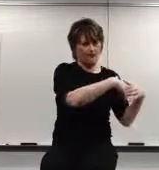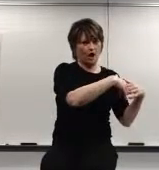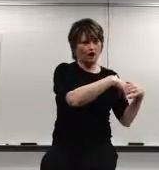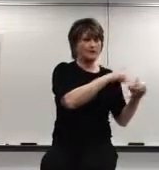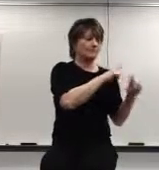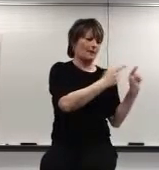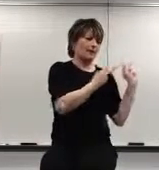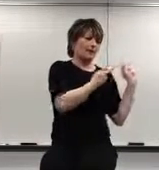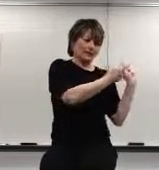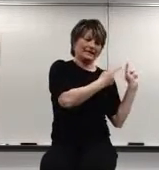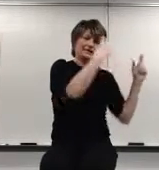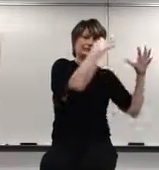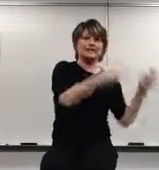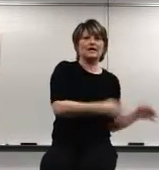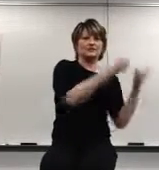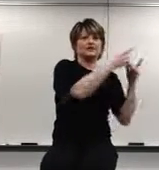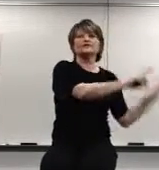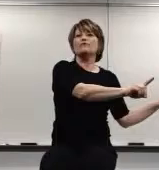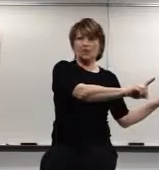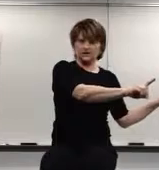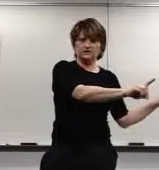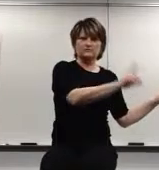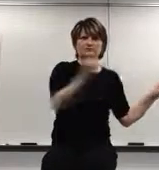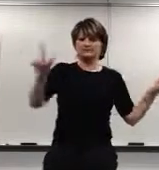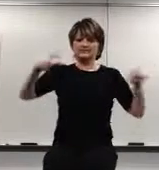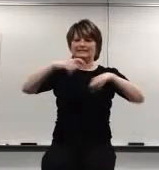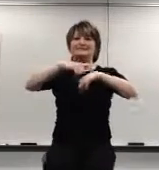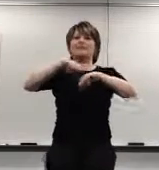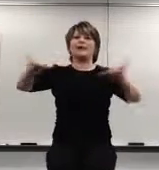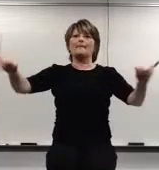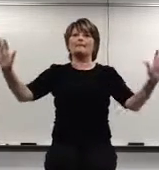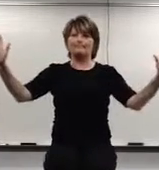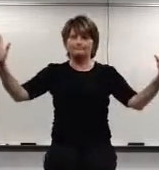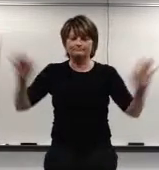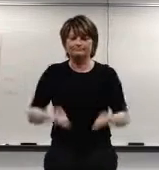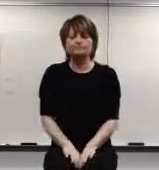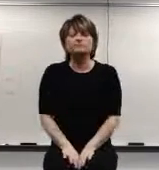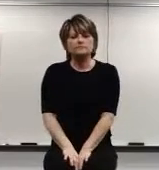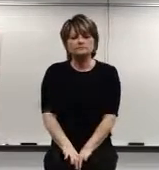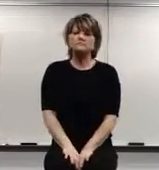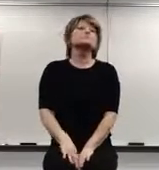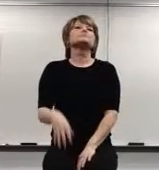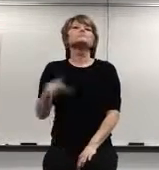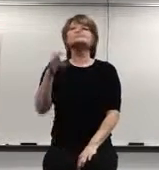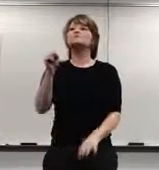my marriage was falling apart, and we decided to get a divorce. That all happened at the same time.